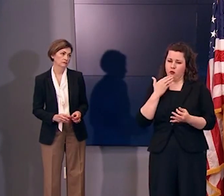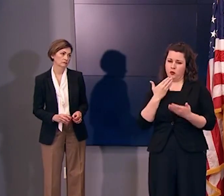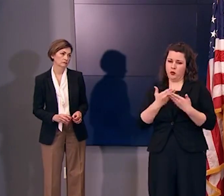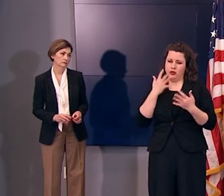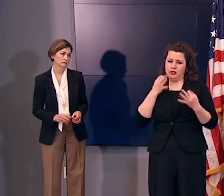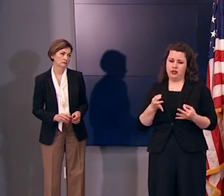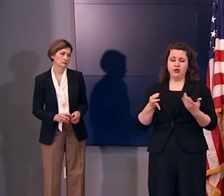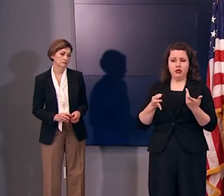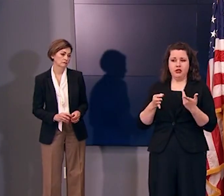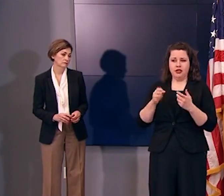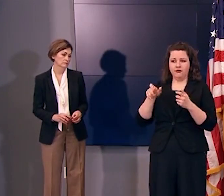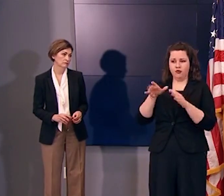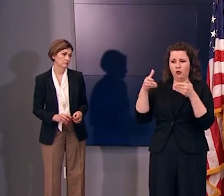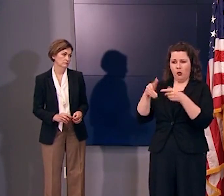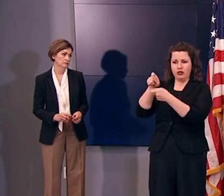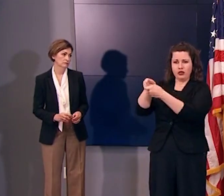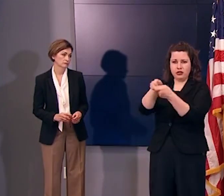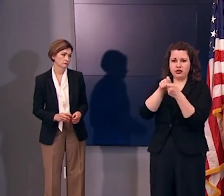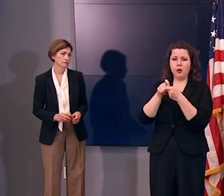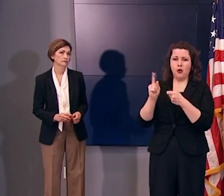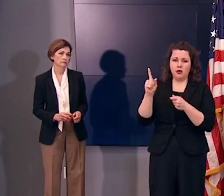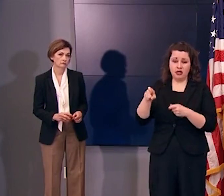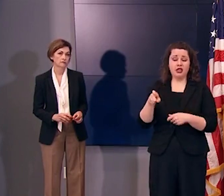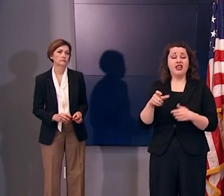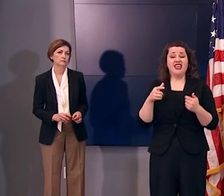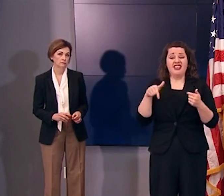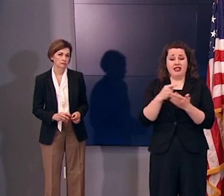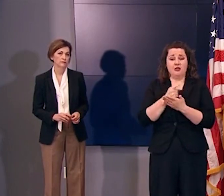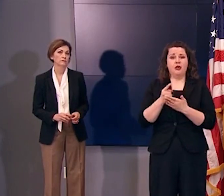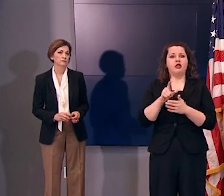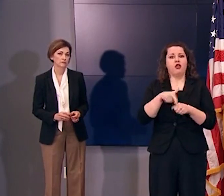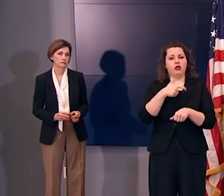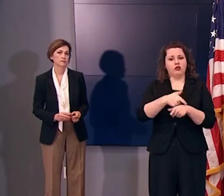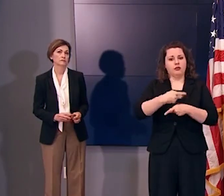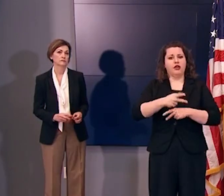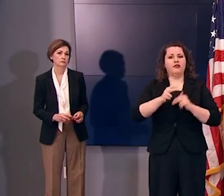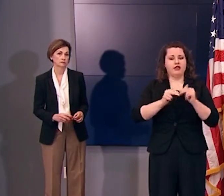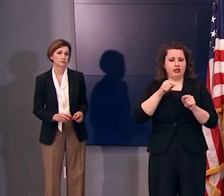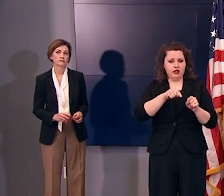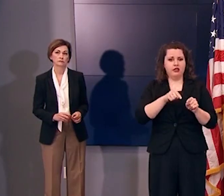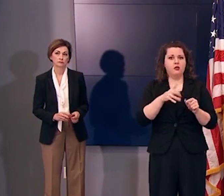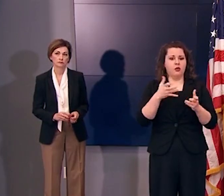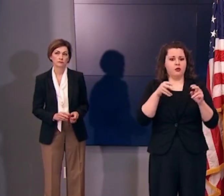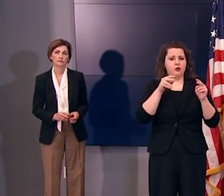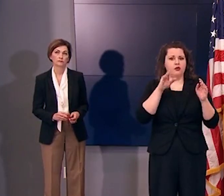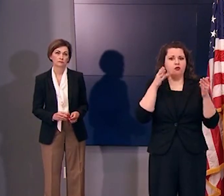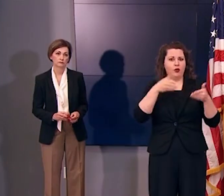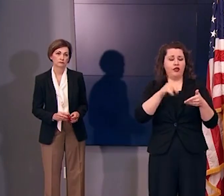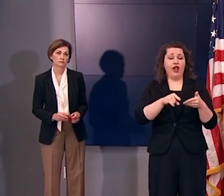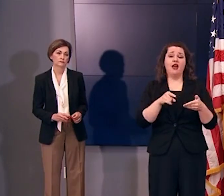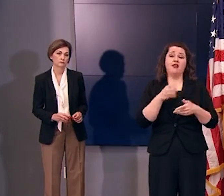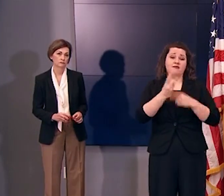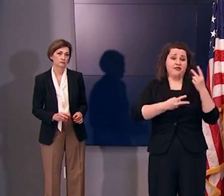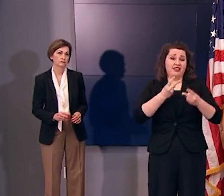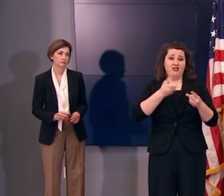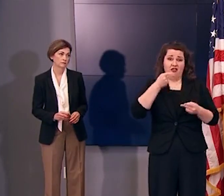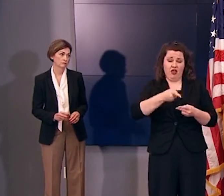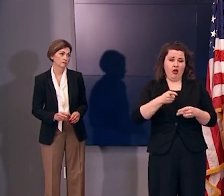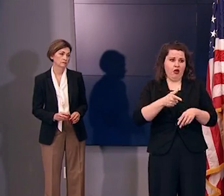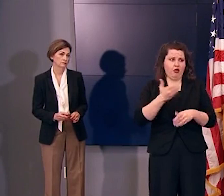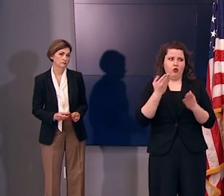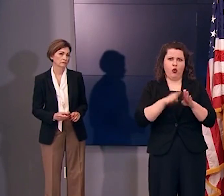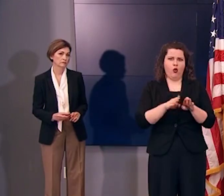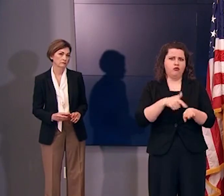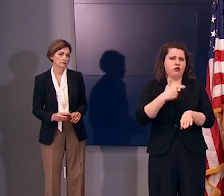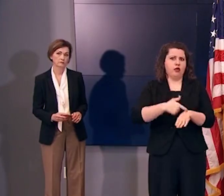say one of our priorities this week is really looking at long-term care facilities. Visitation has been, kind of closed down at long-term care facilities now